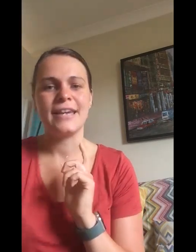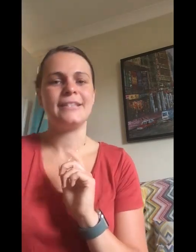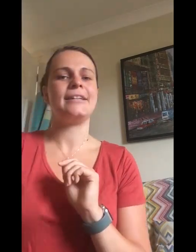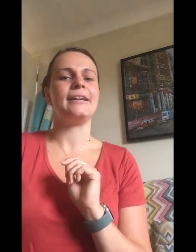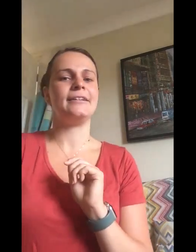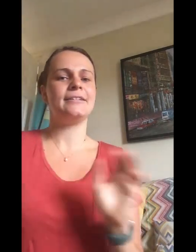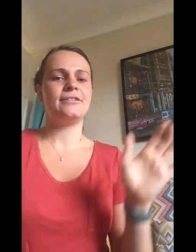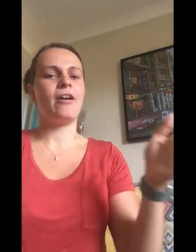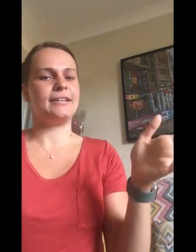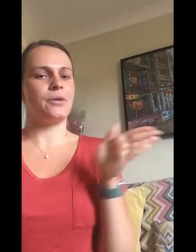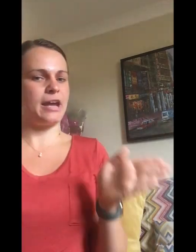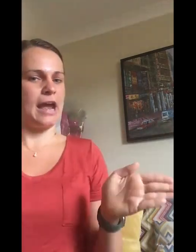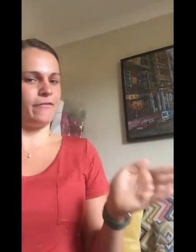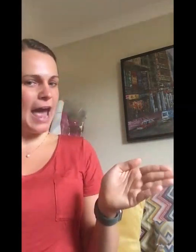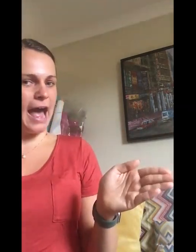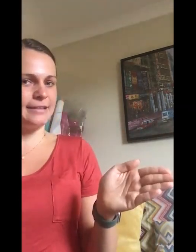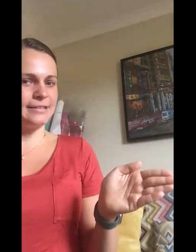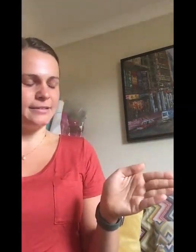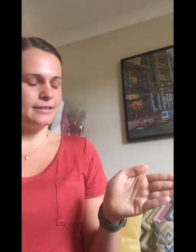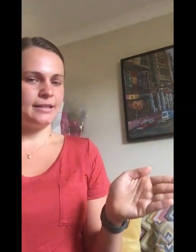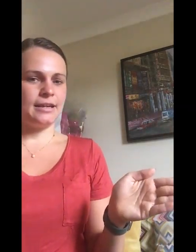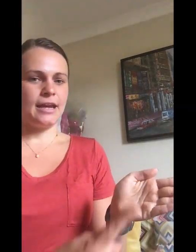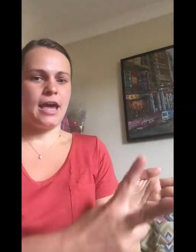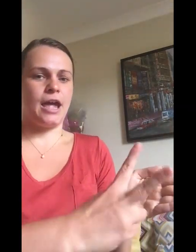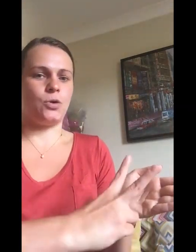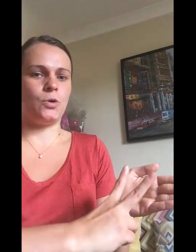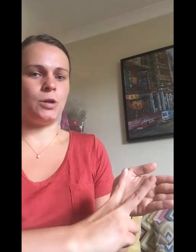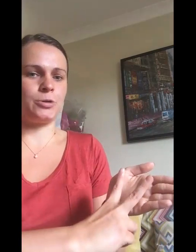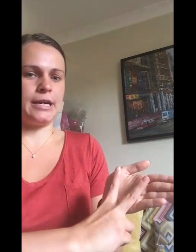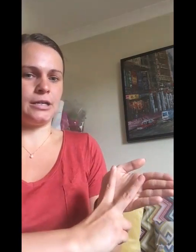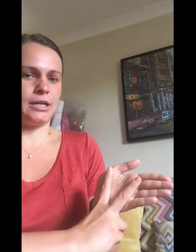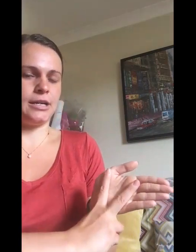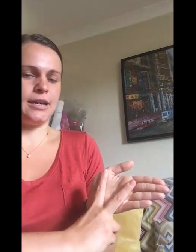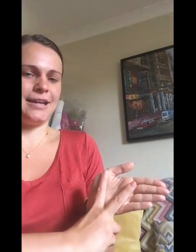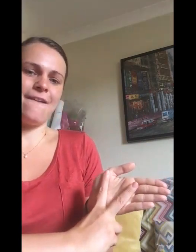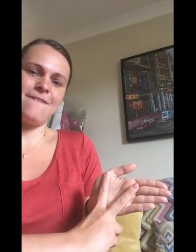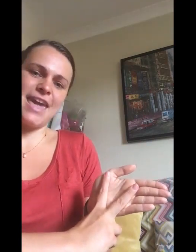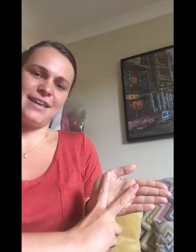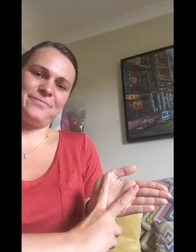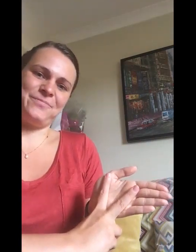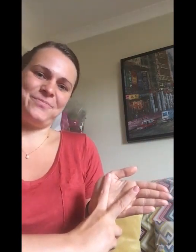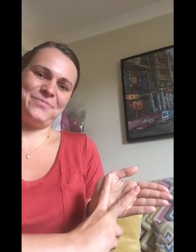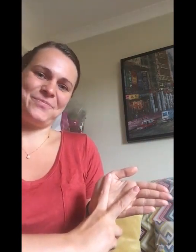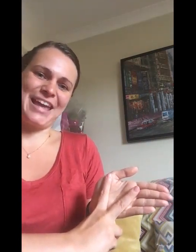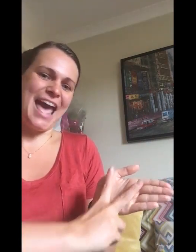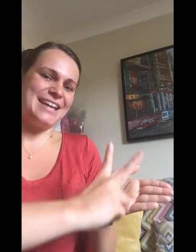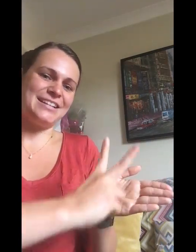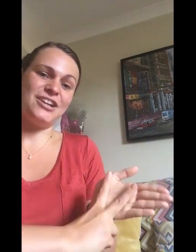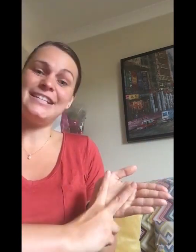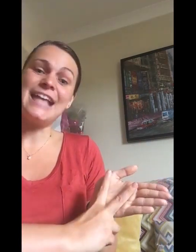Let's see. Right, so we're going to have flat hand. And you're going to bring V. Okay, so it looks